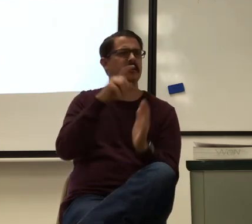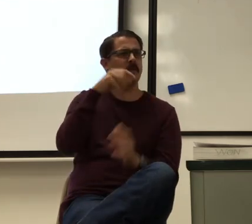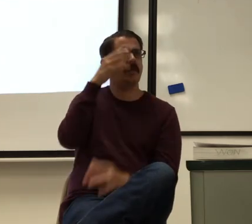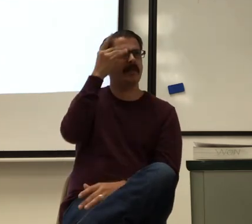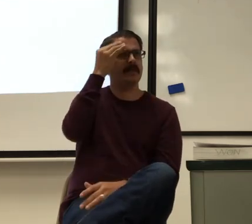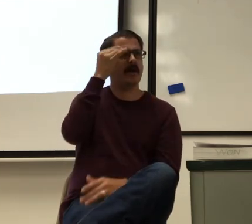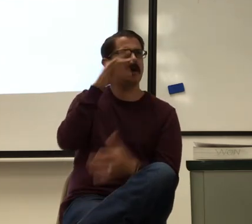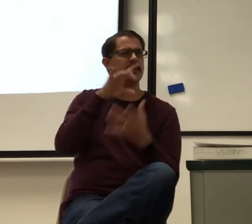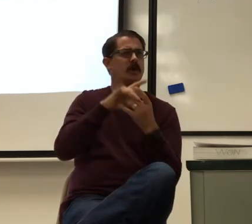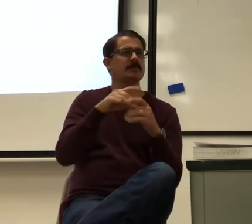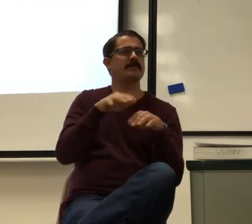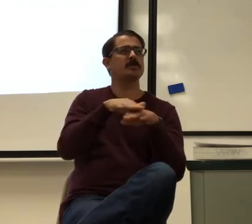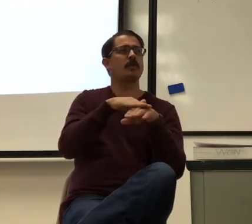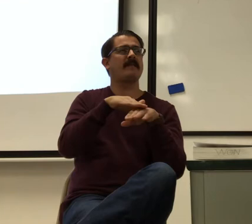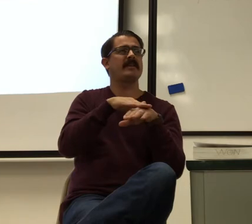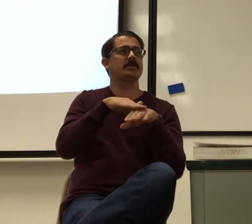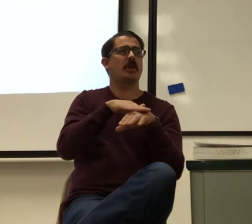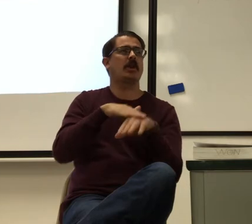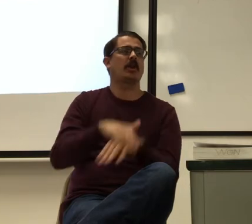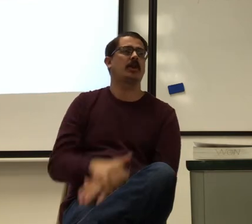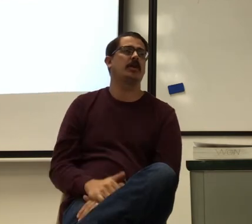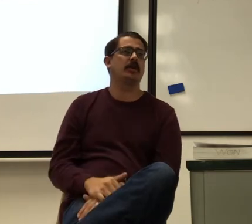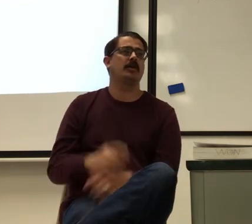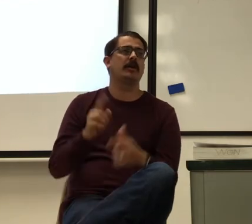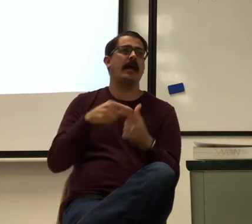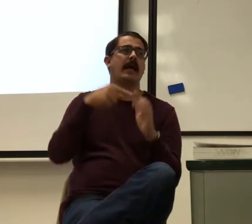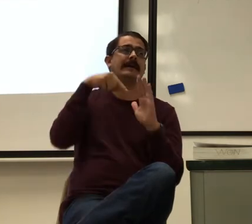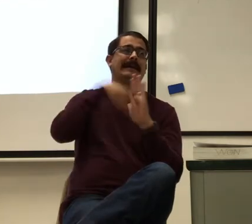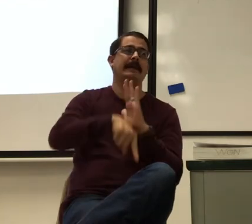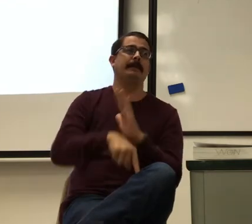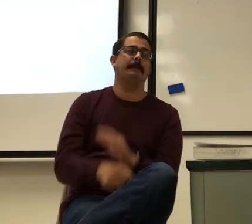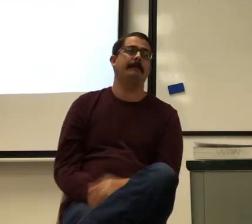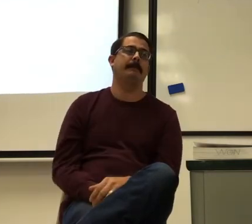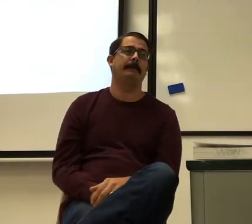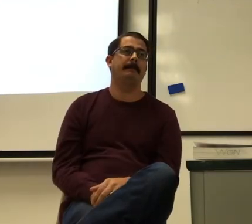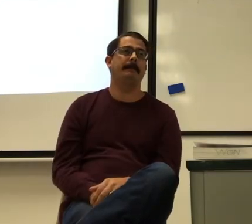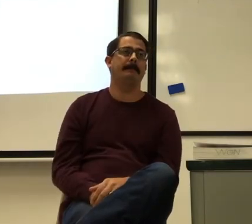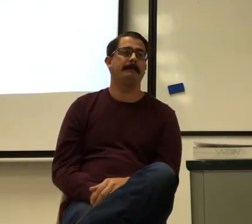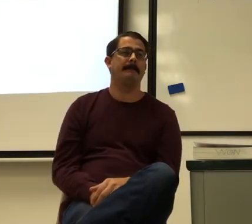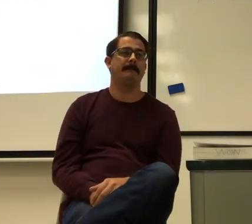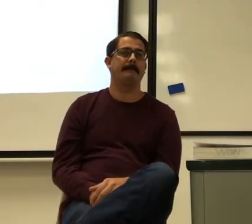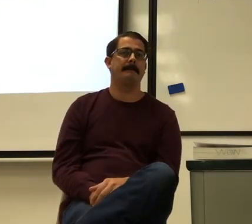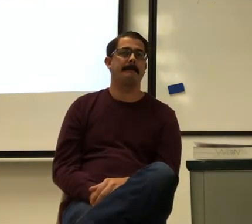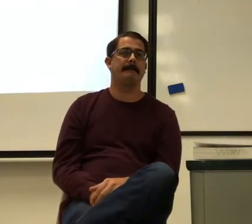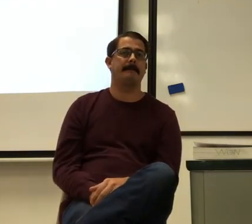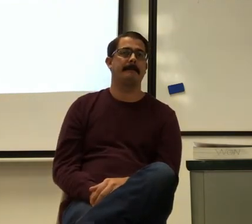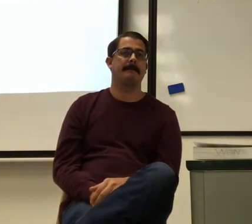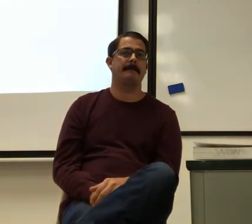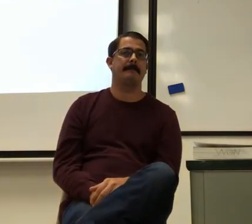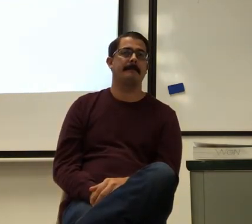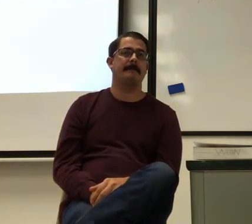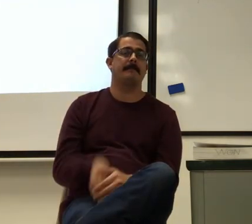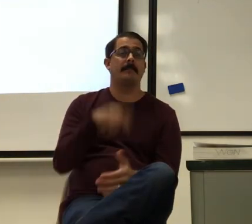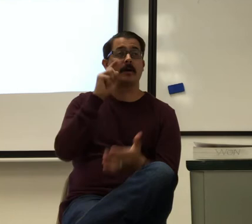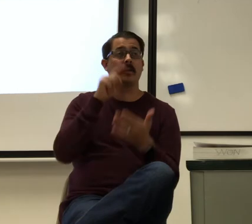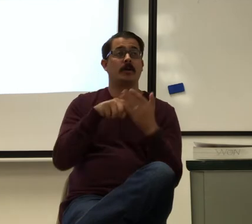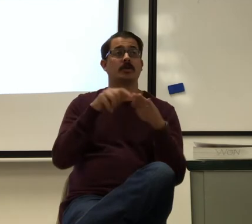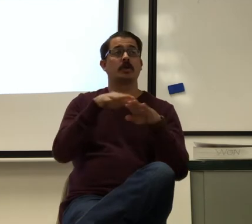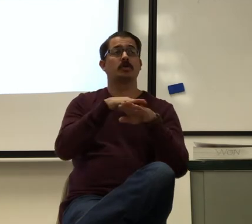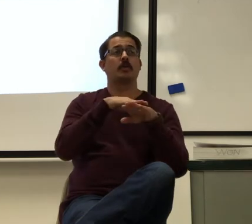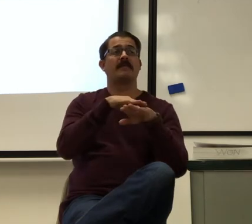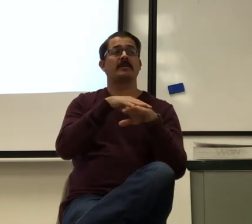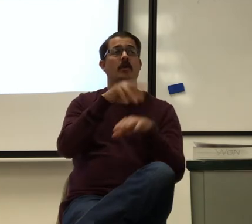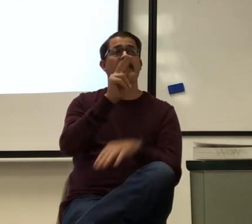it in terms of superficial and then deep as you move the superficial veins inside. And notice that the superficial